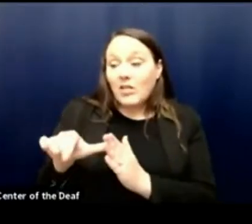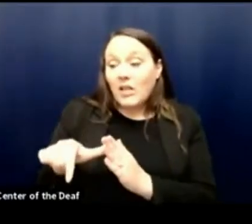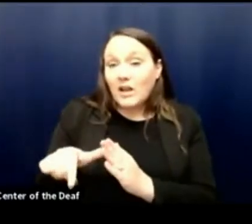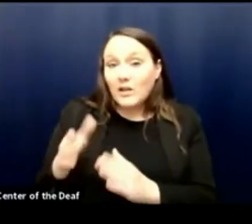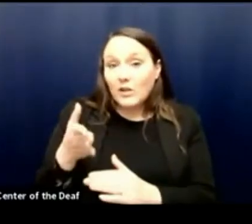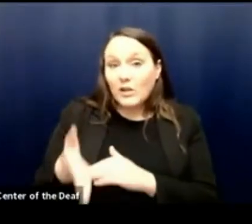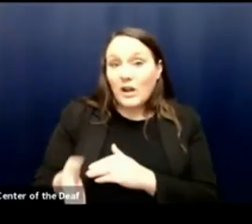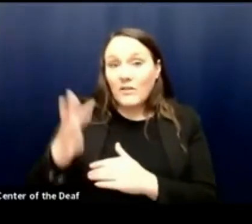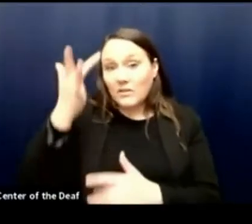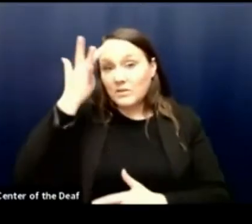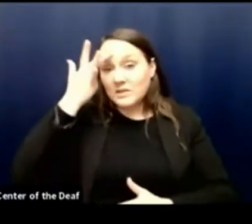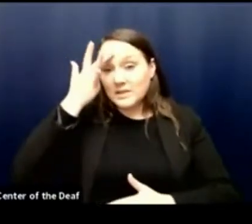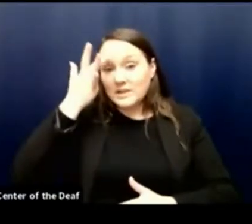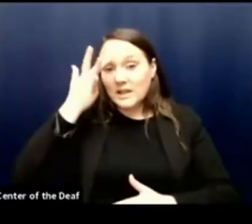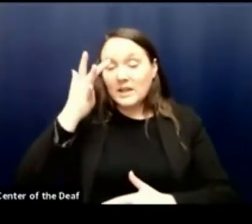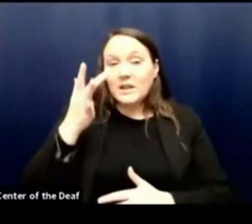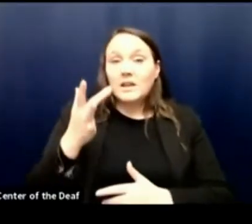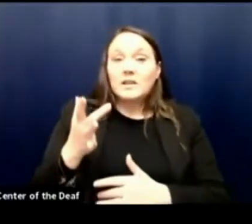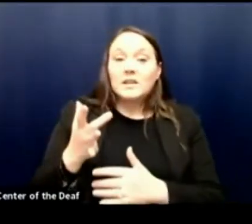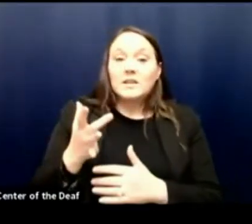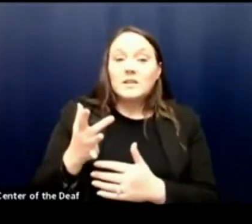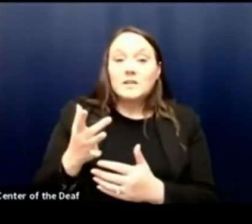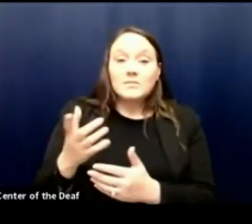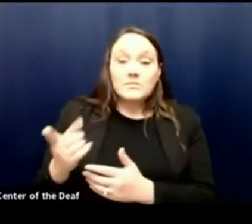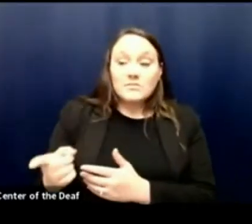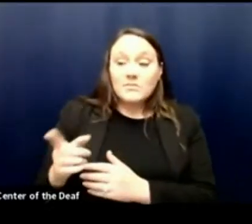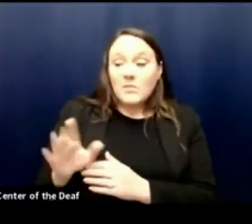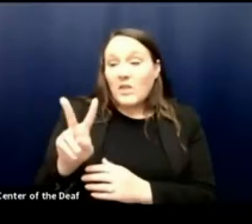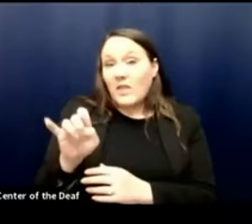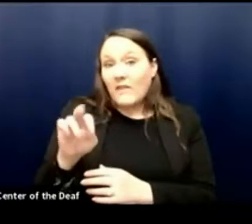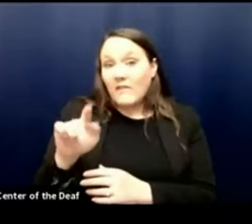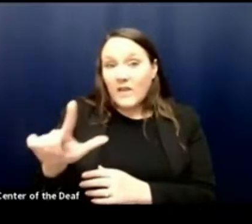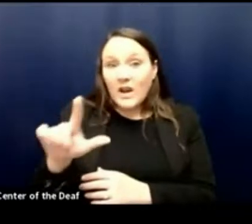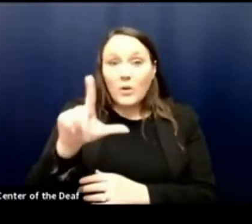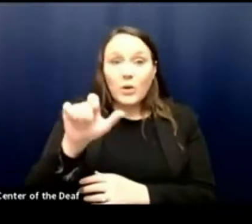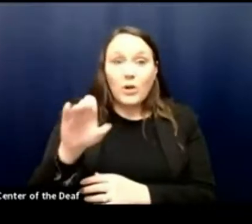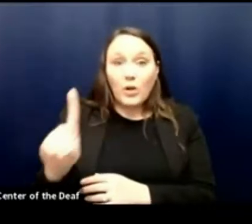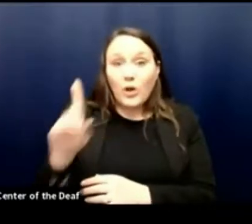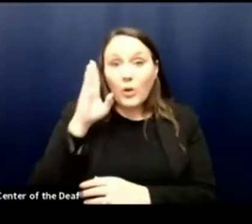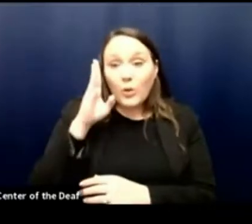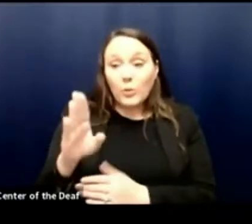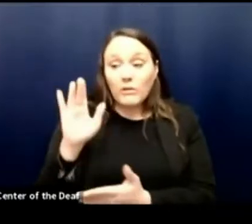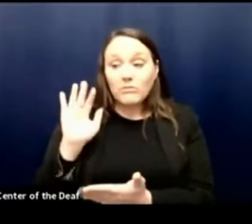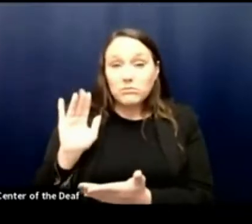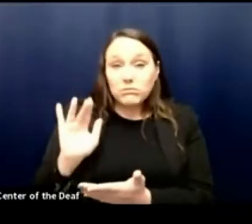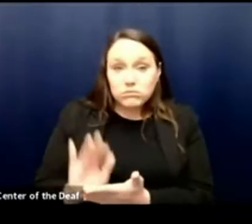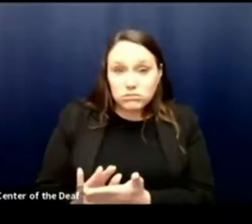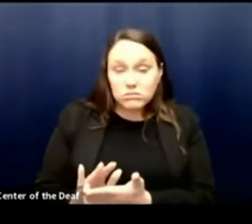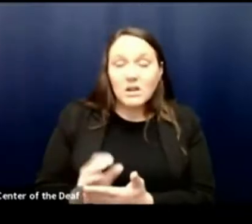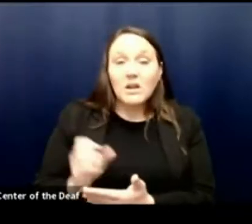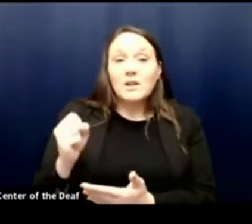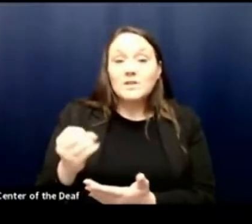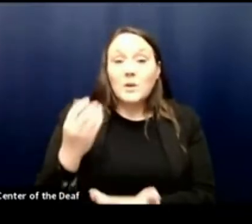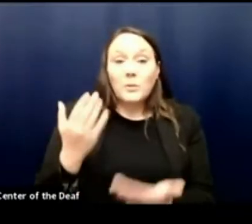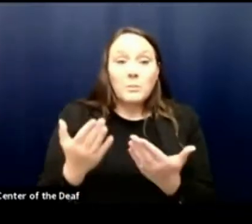disease, or later after you've had it, your viral load's going to go down. So at either end, you could have a low viral load.